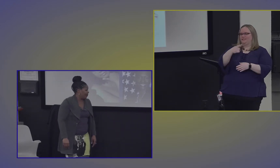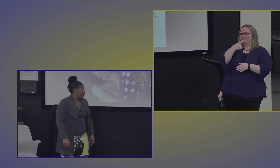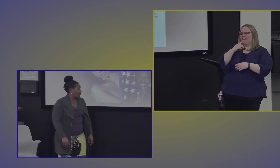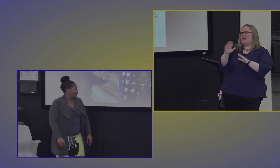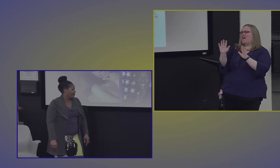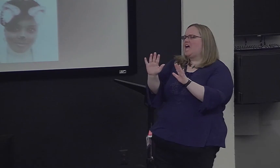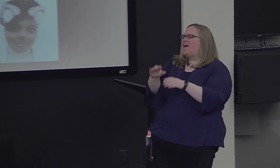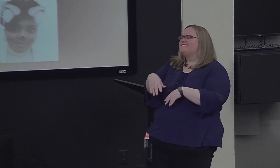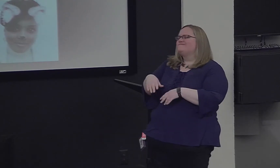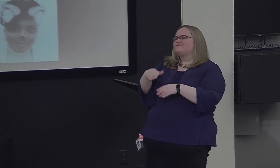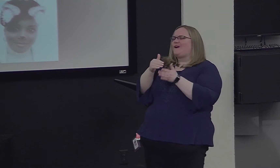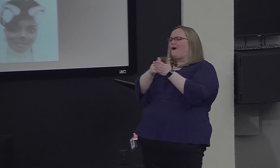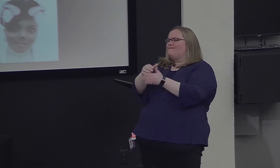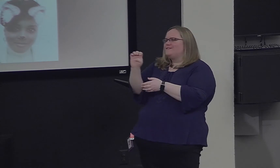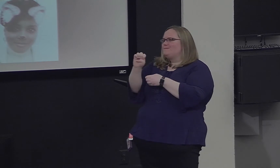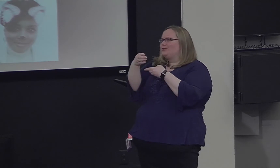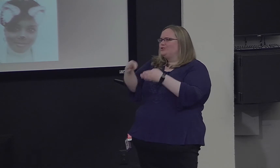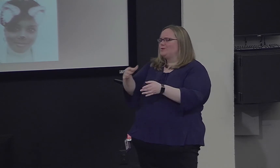of the curriculum.